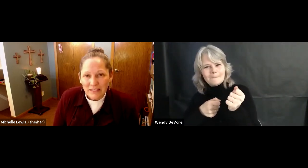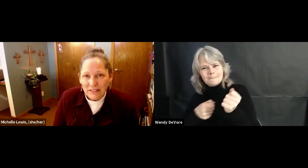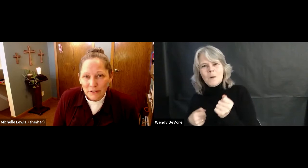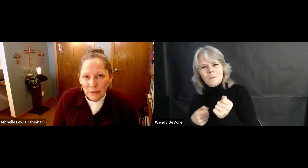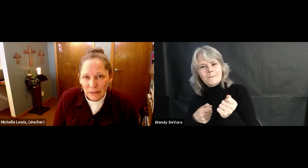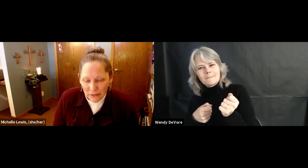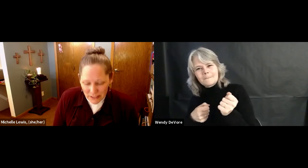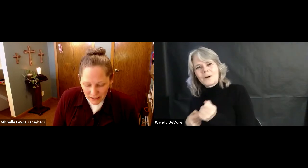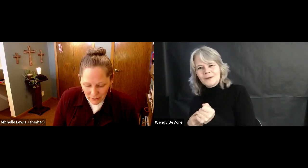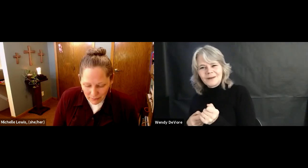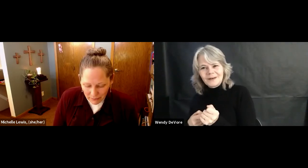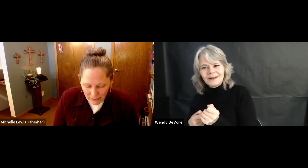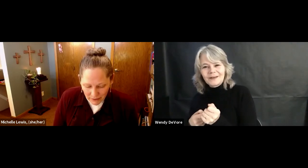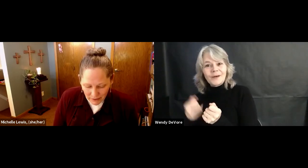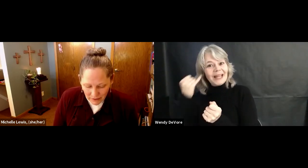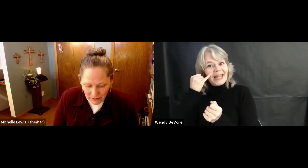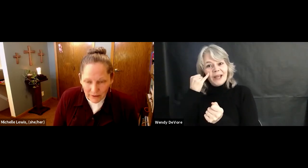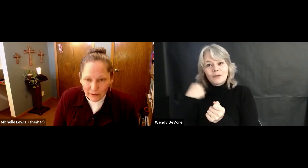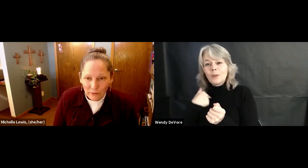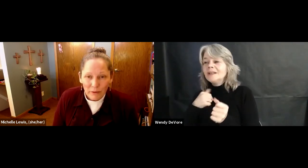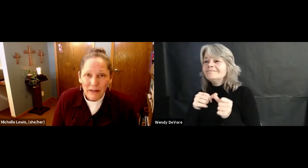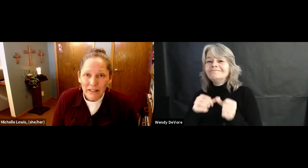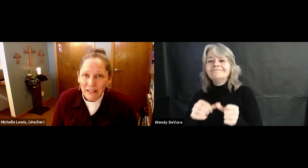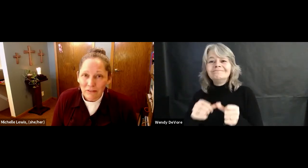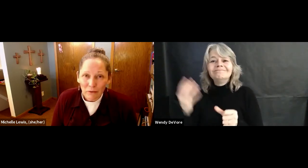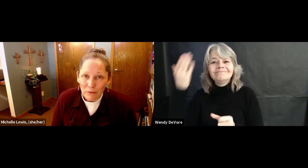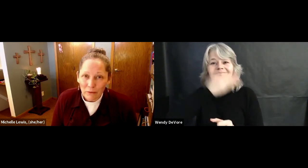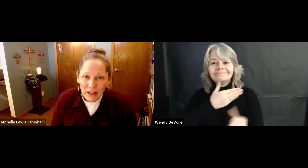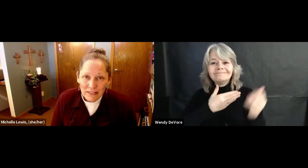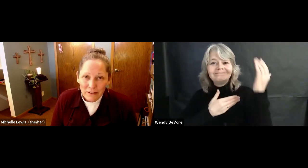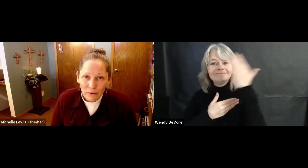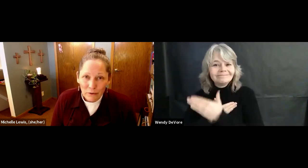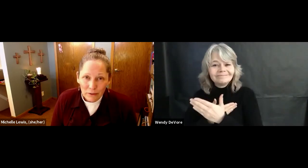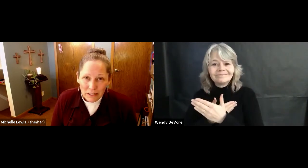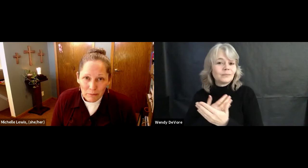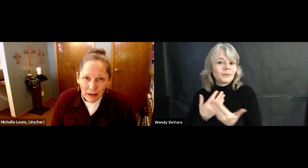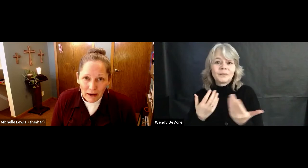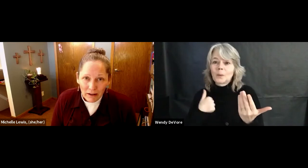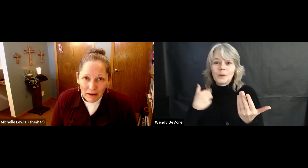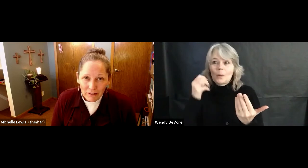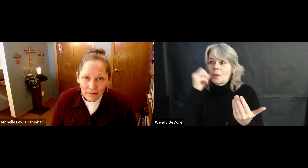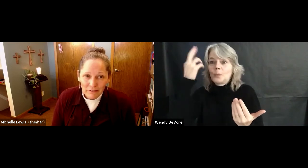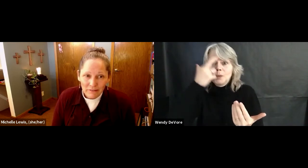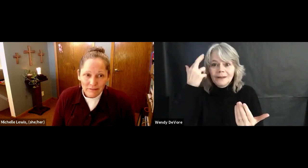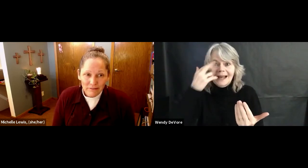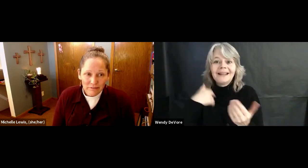And until we notice them, we might not even realize they're holding us back.